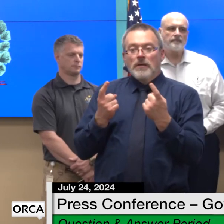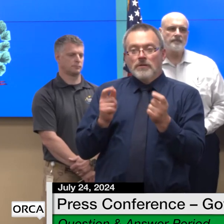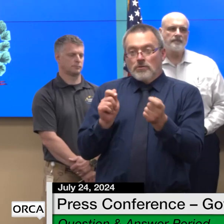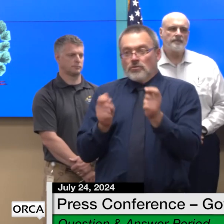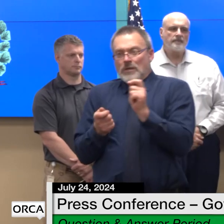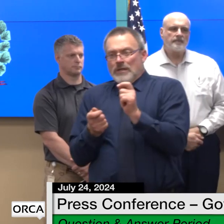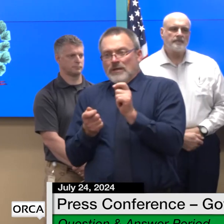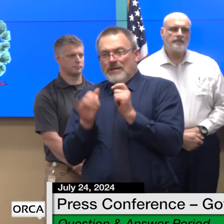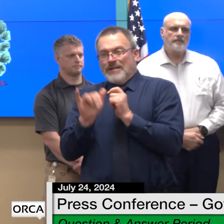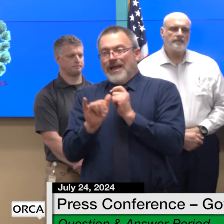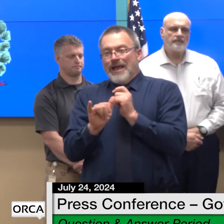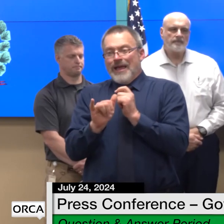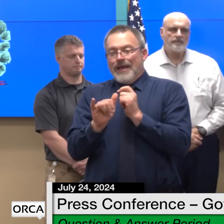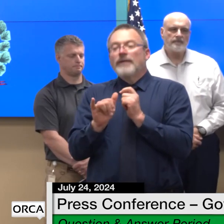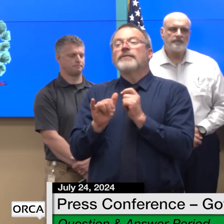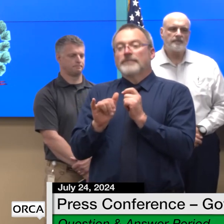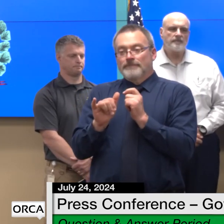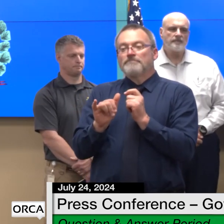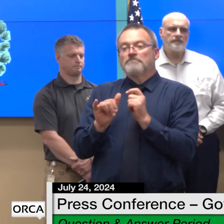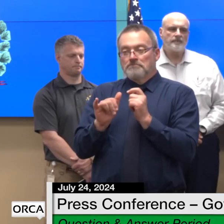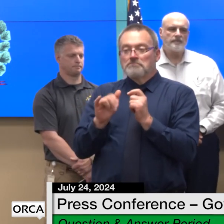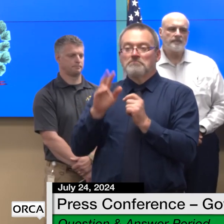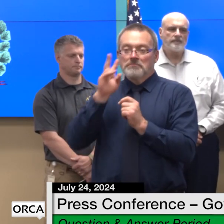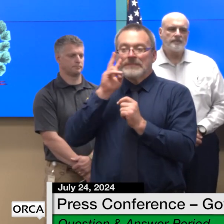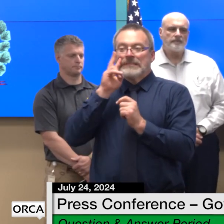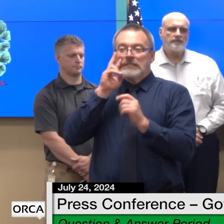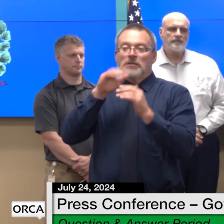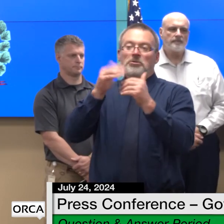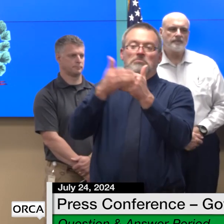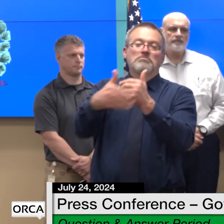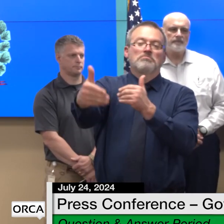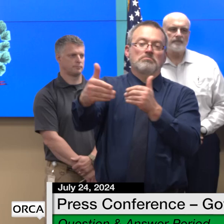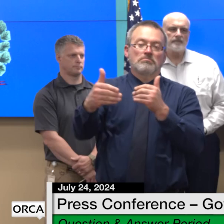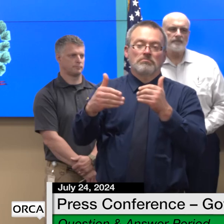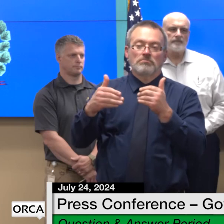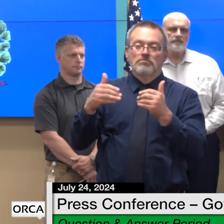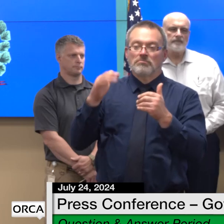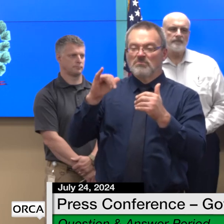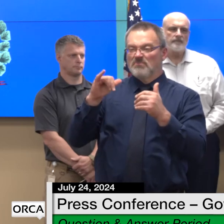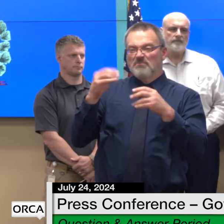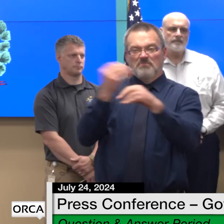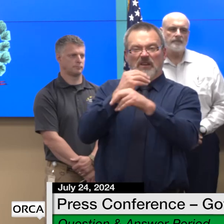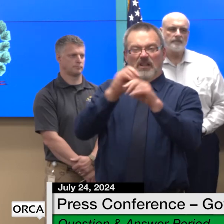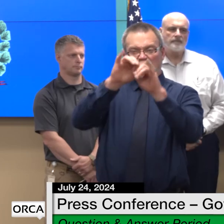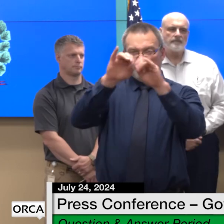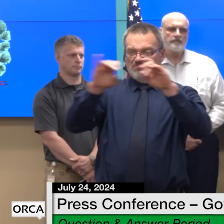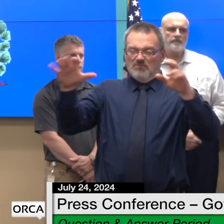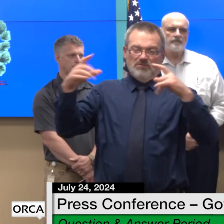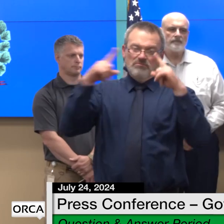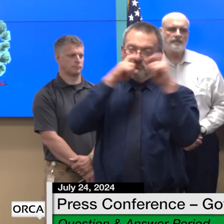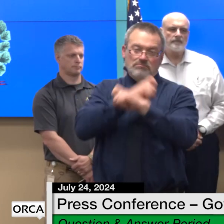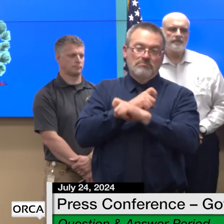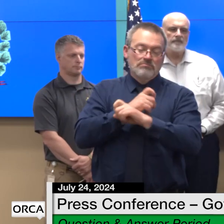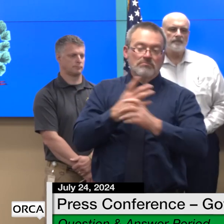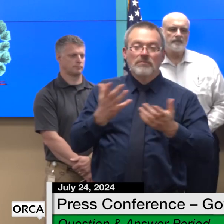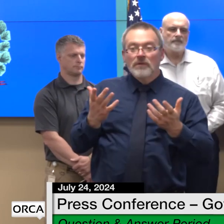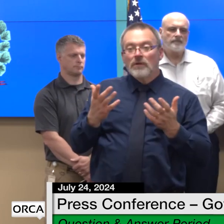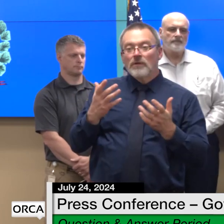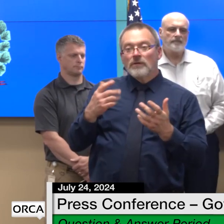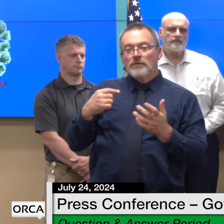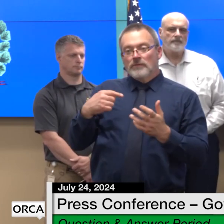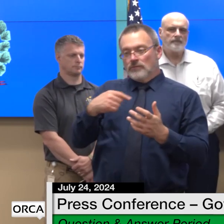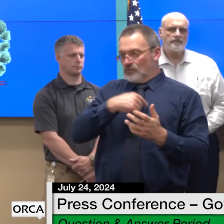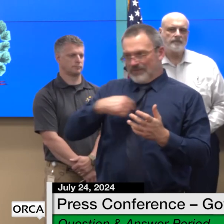we can't just spend new money. And there was a formula for that. So we'll be, you know, assessing all of that